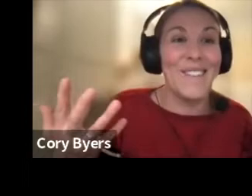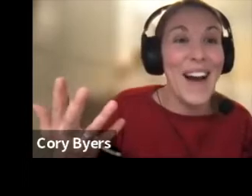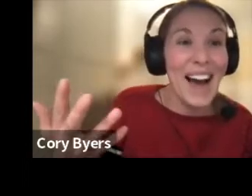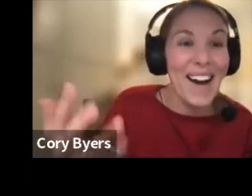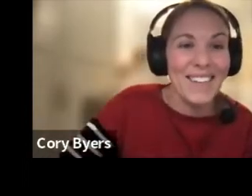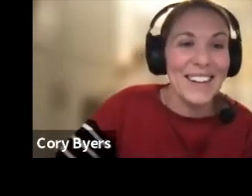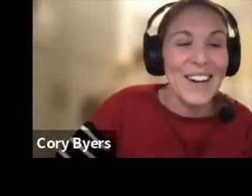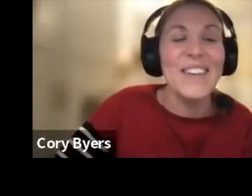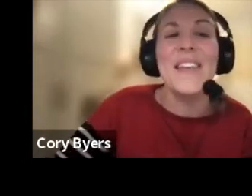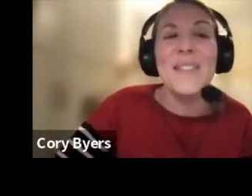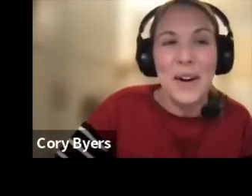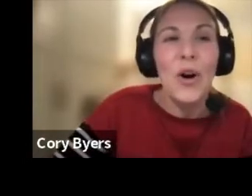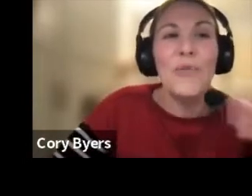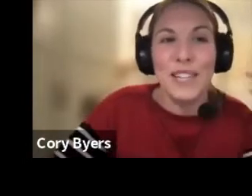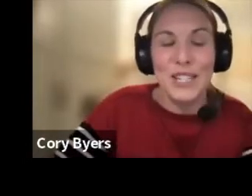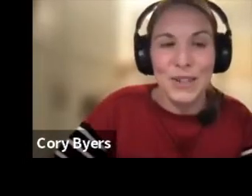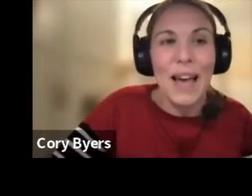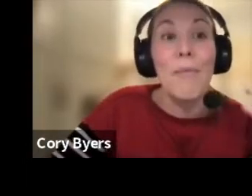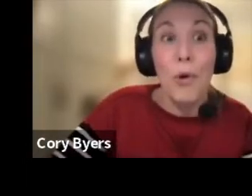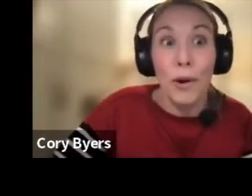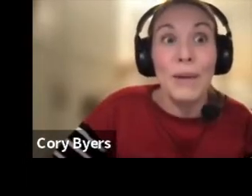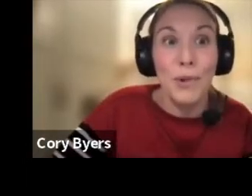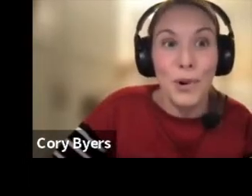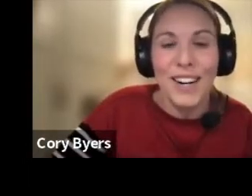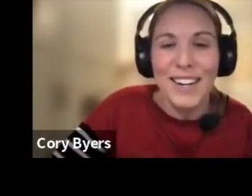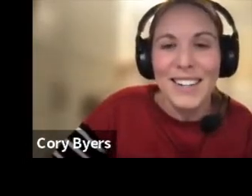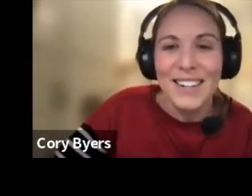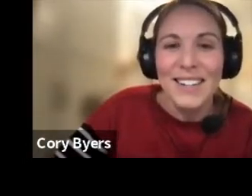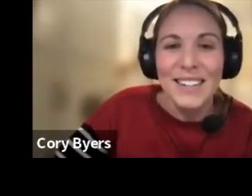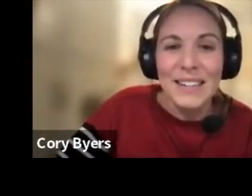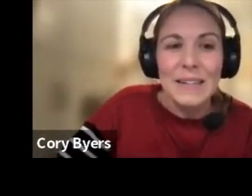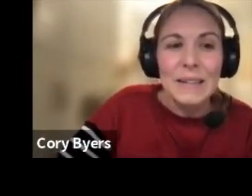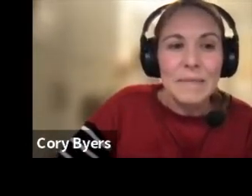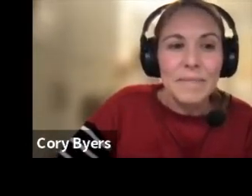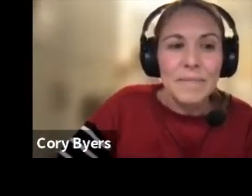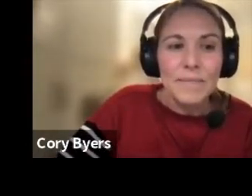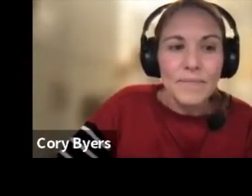something. Wow. You know, and then they'll hopefully do that more and more.